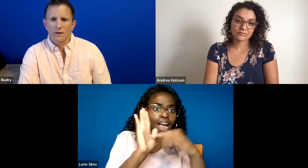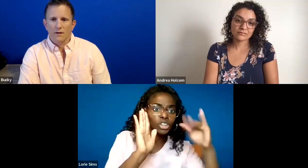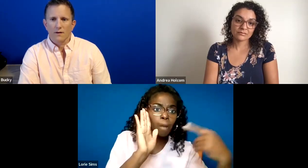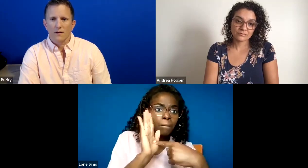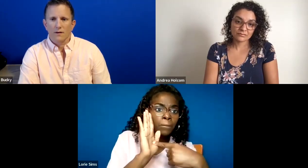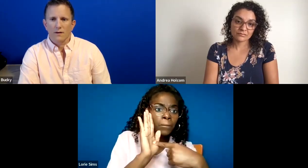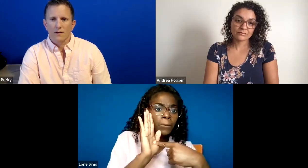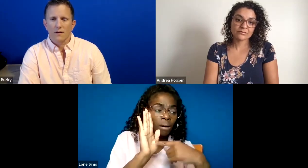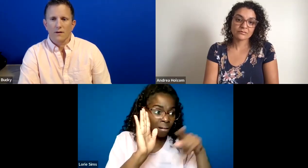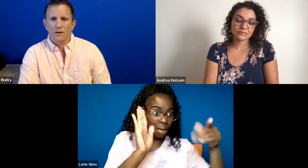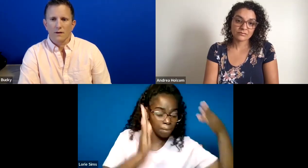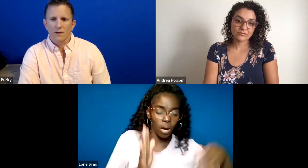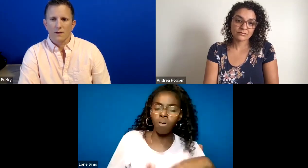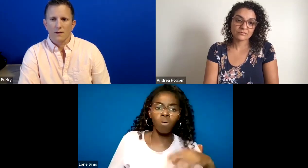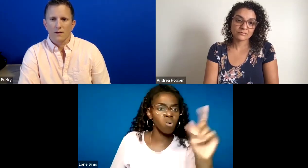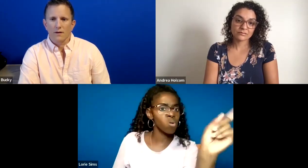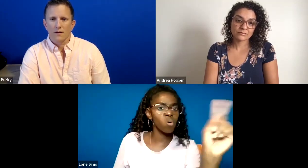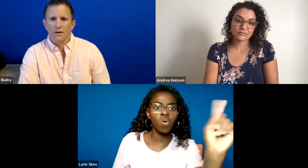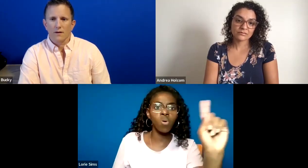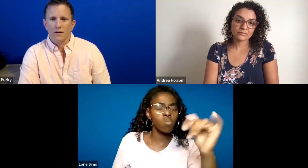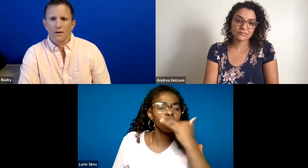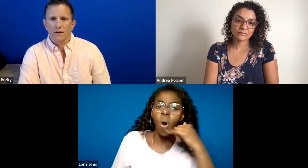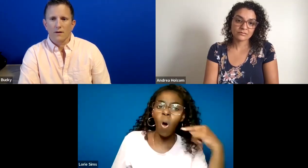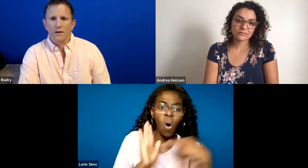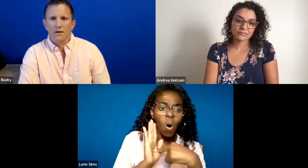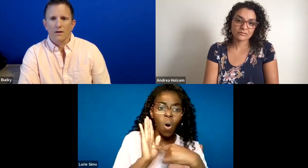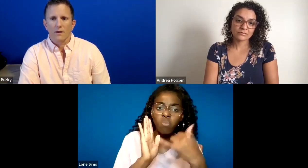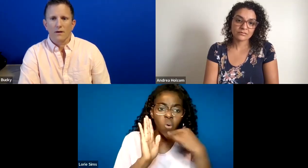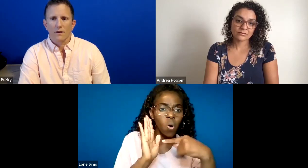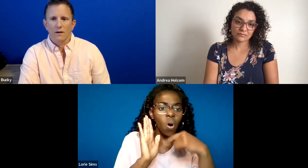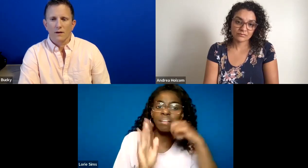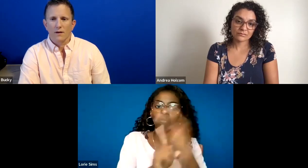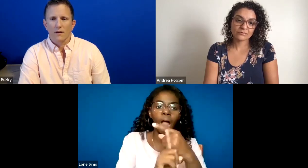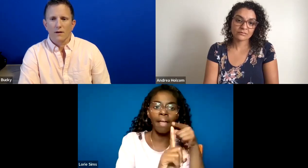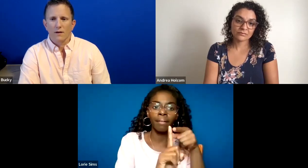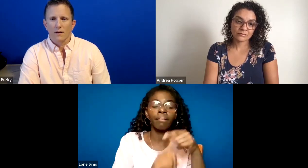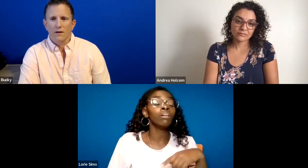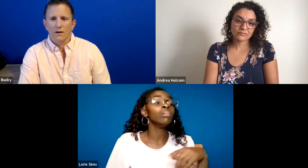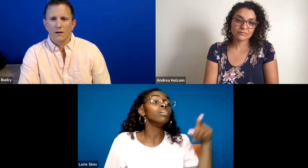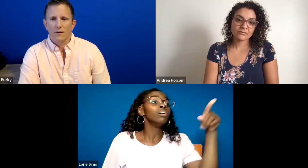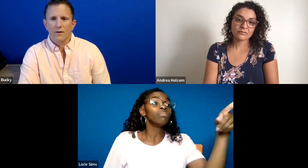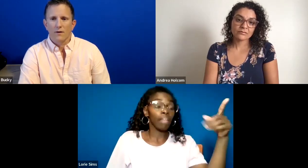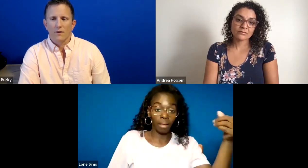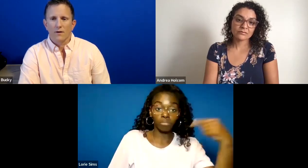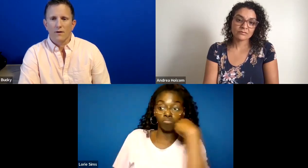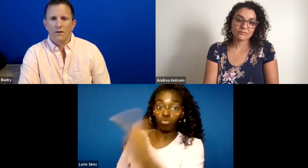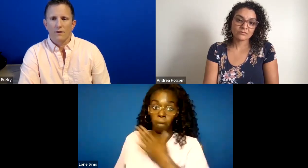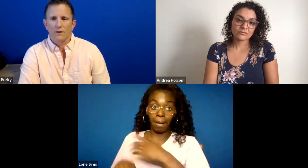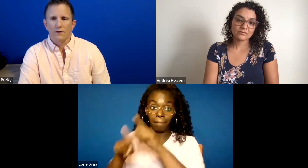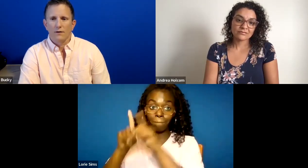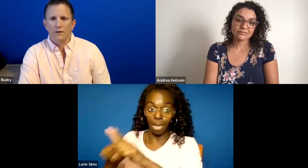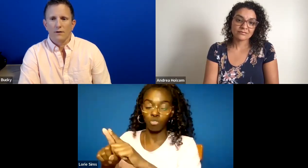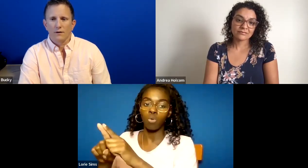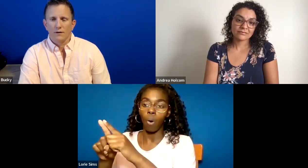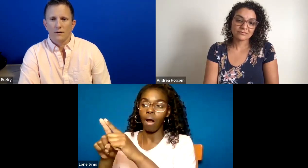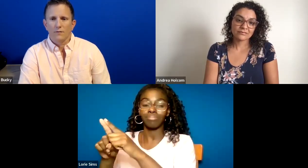you know what? This particular job, is this what you're talking about? Is this, oh, wow, this is not a correct